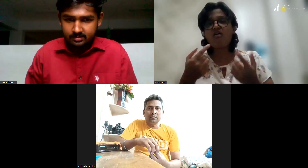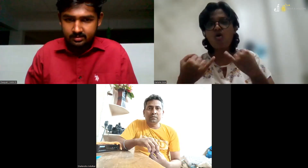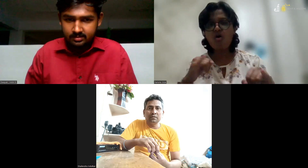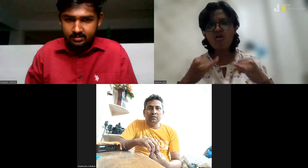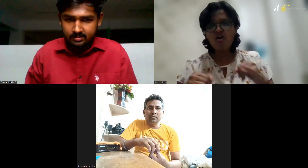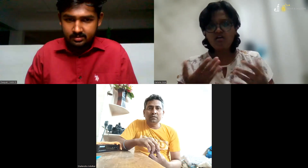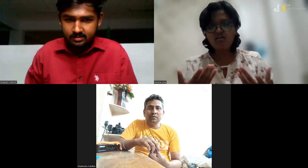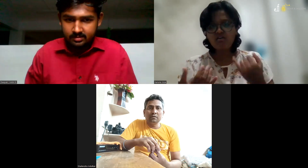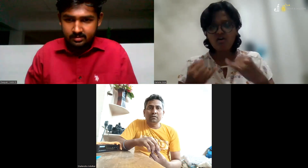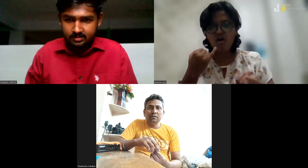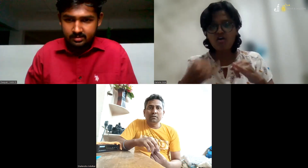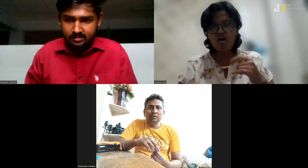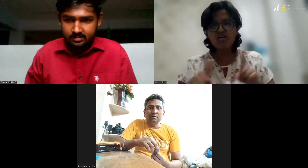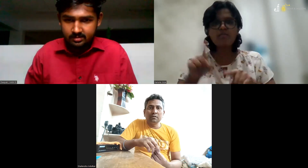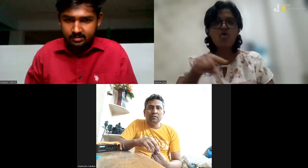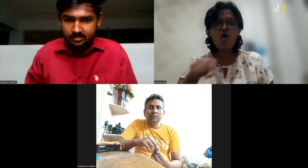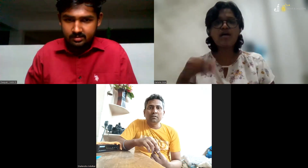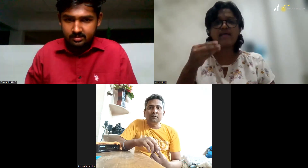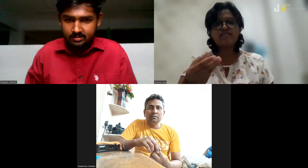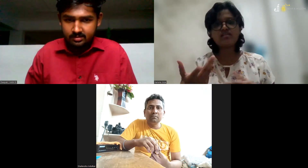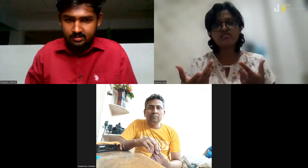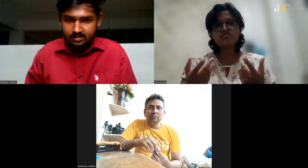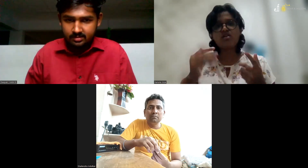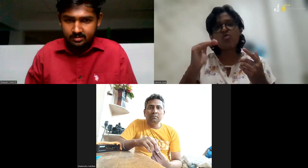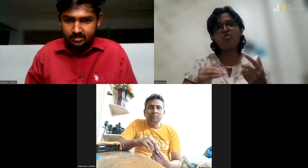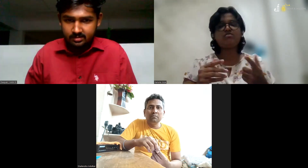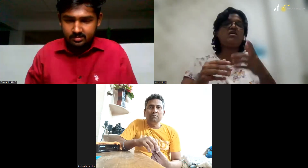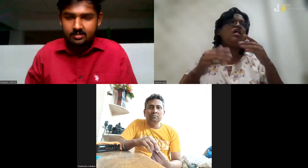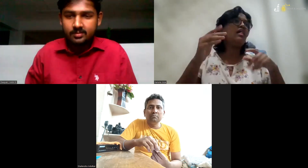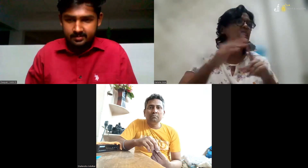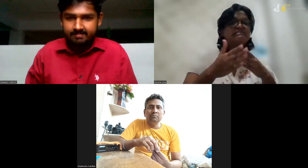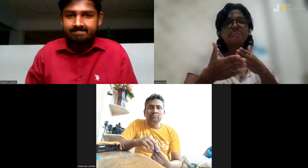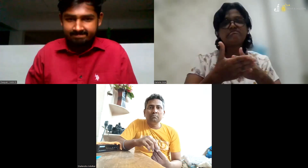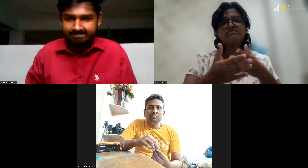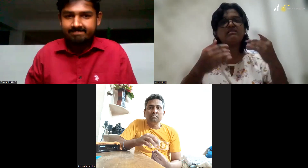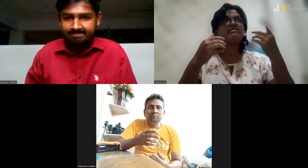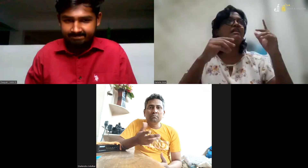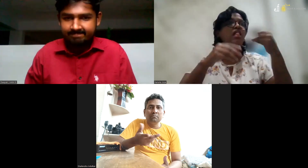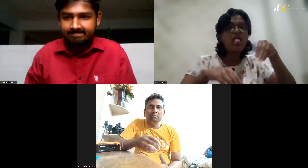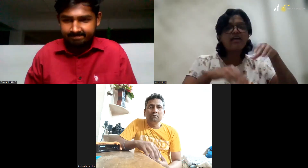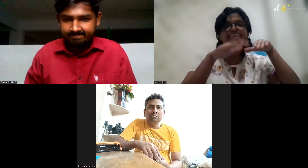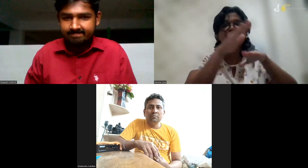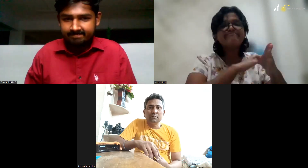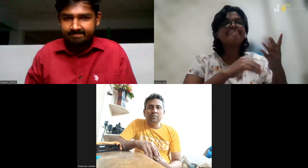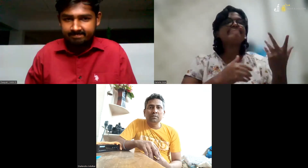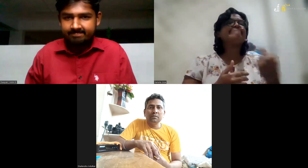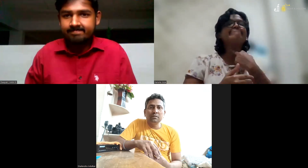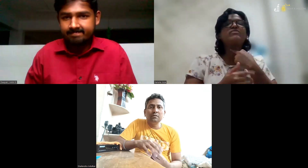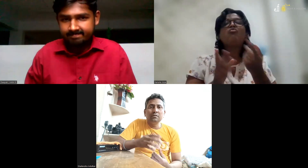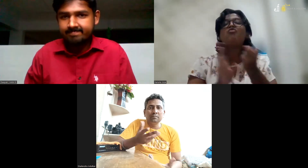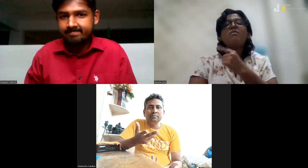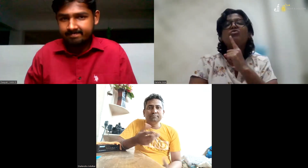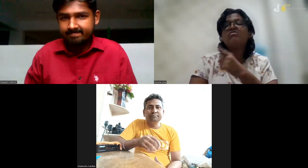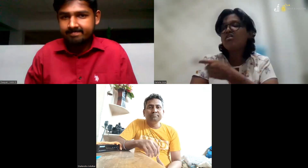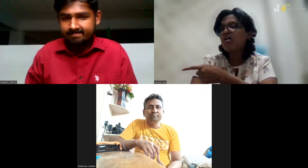the rating stars. So that may be like if you have, for